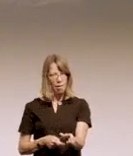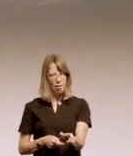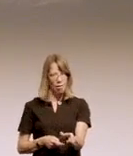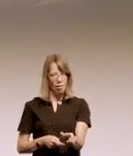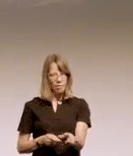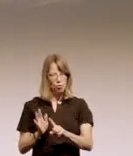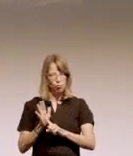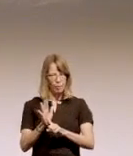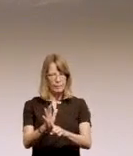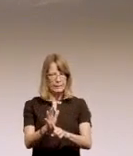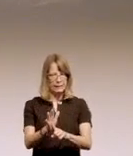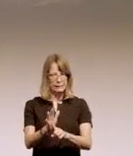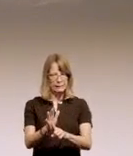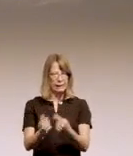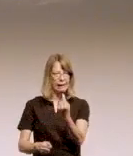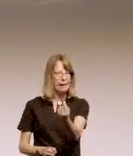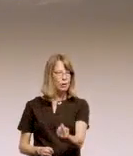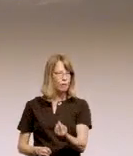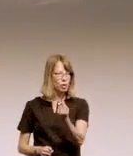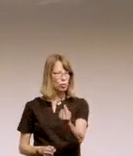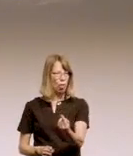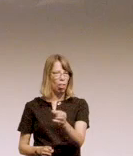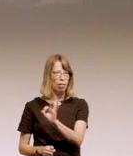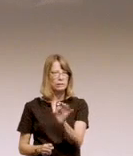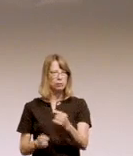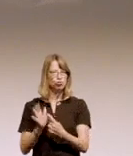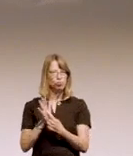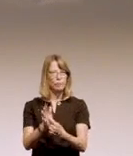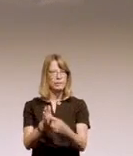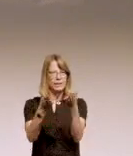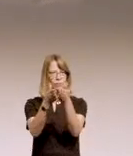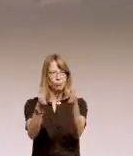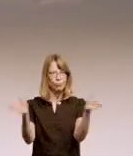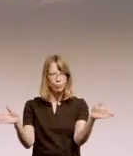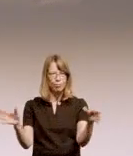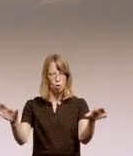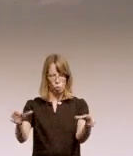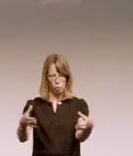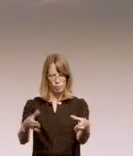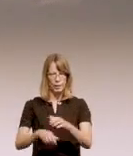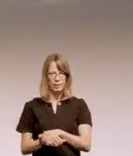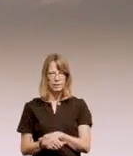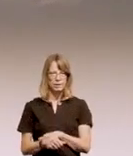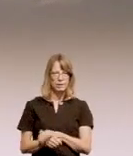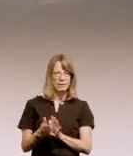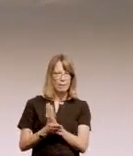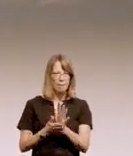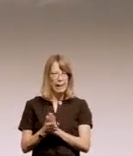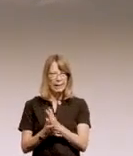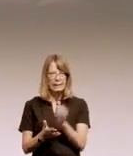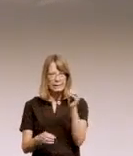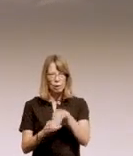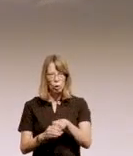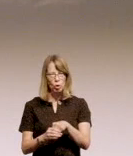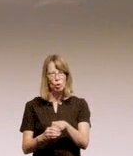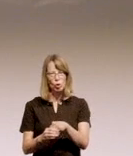an individual than they were representing, say, a cohort of 1,000 people. We're starting to get preferences in here where we're talking